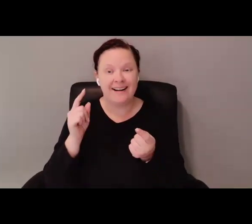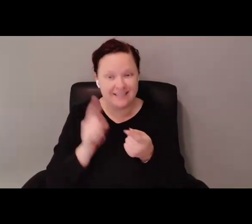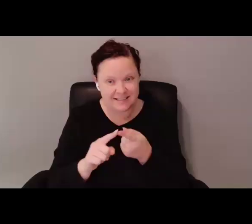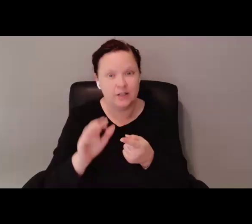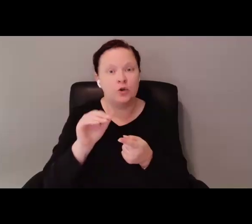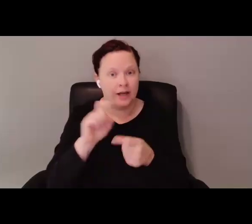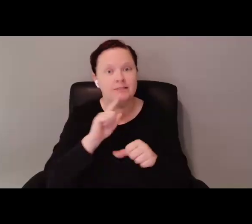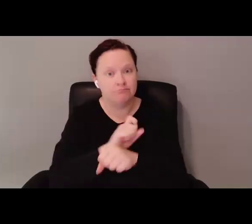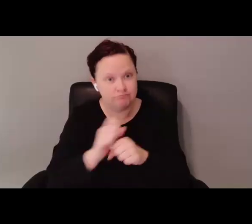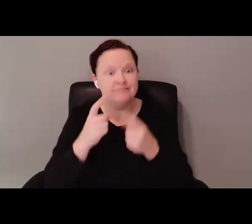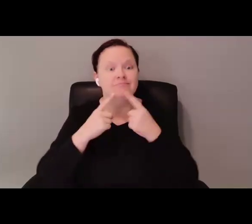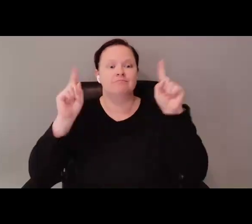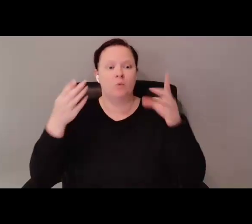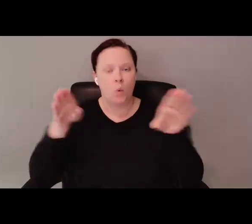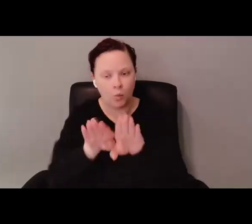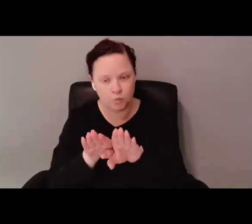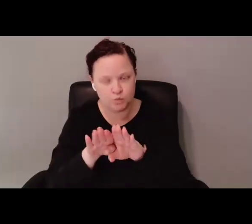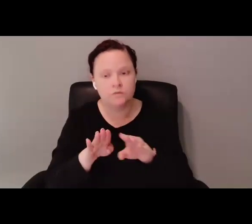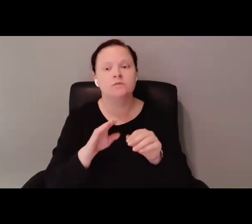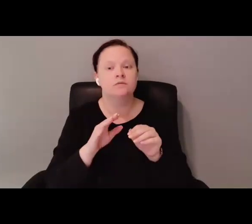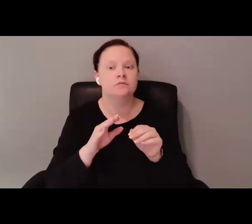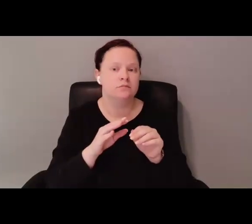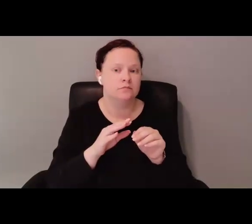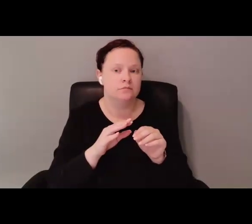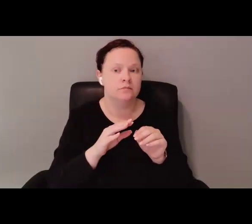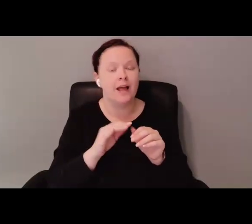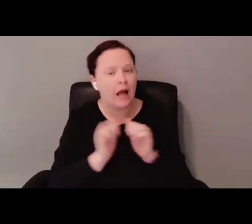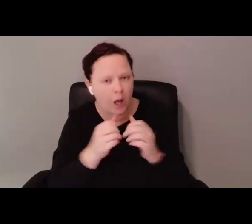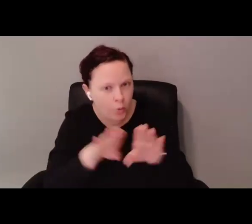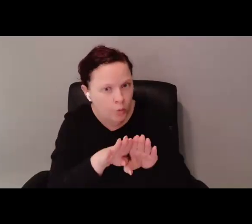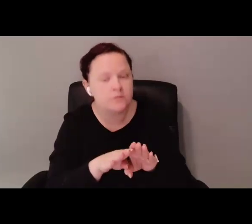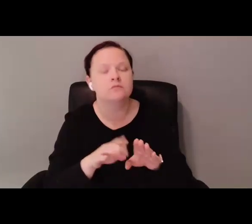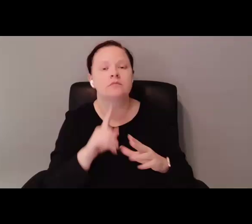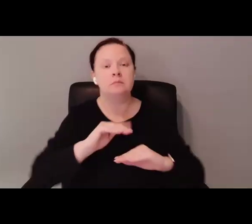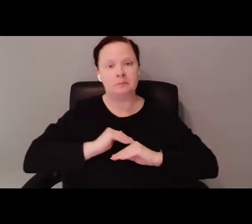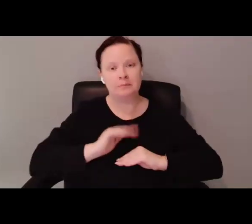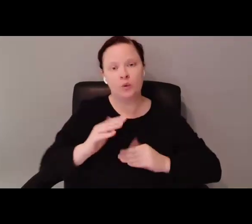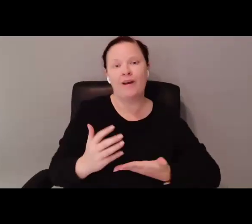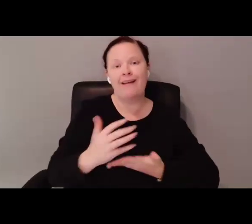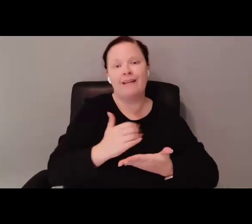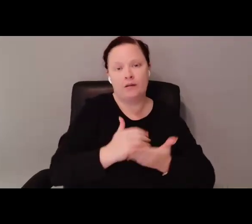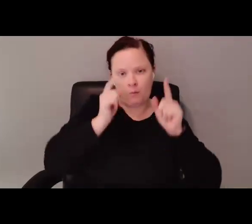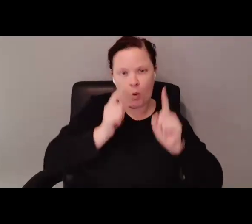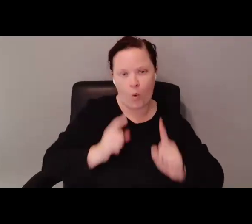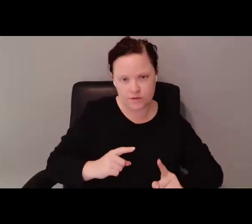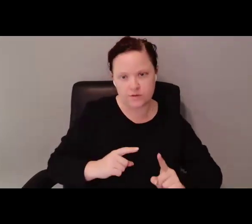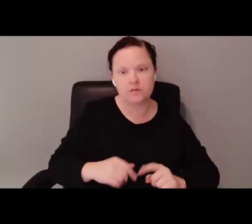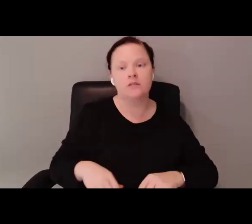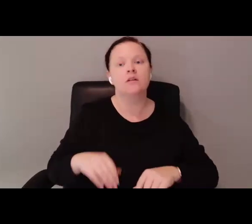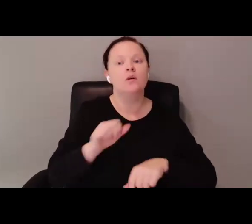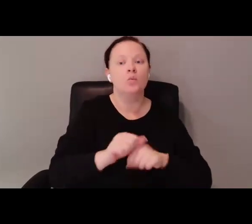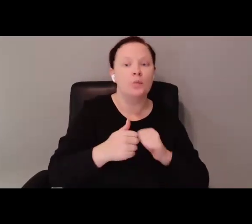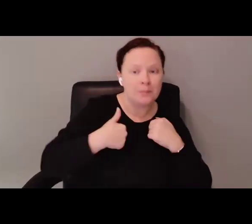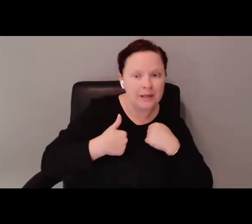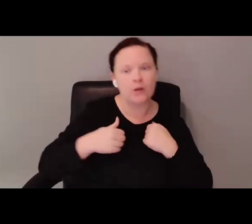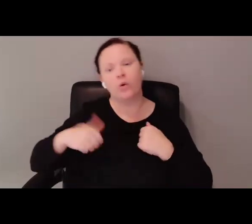closed successfully, which means meeting your income goals that you set when you're working with myself or another